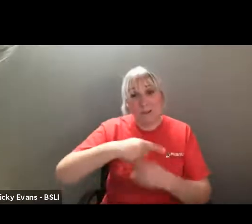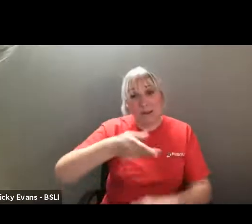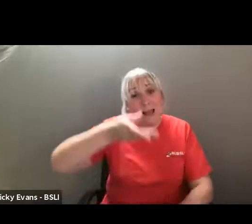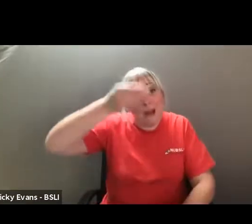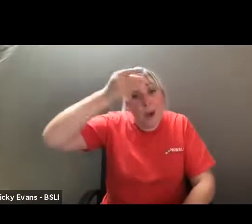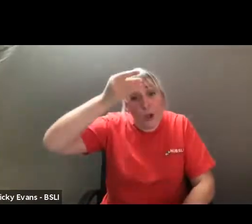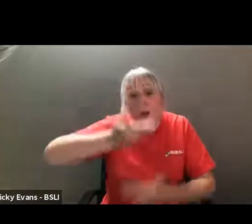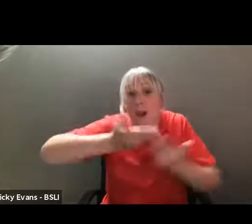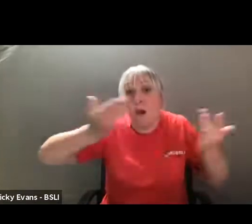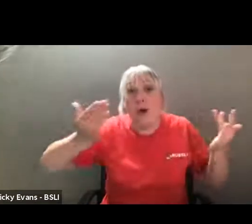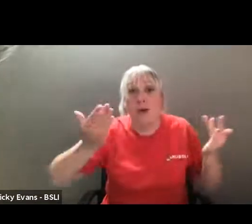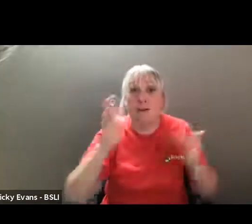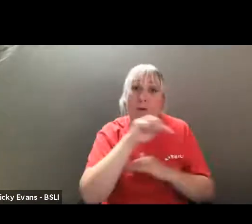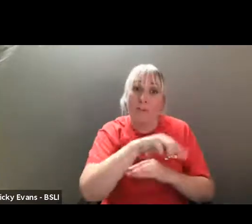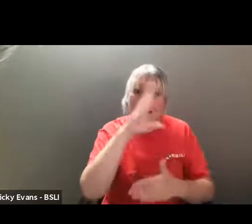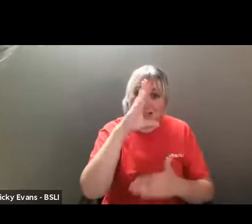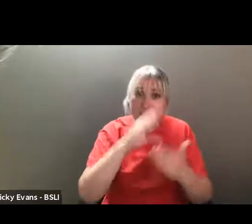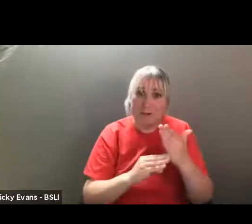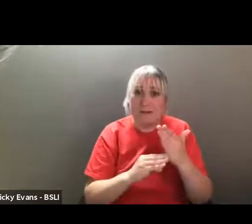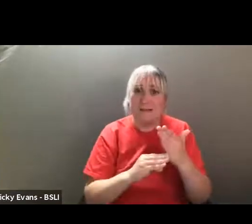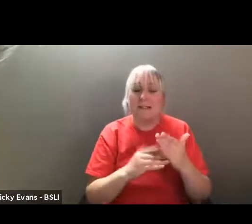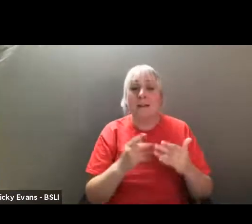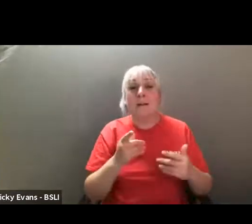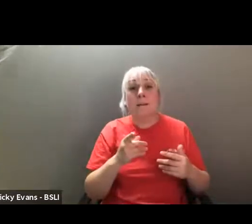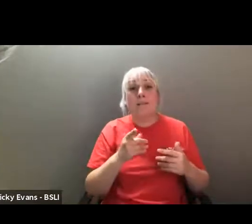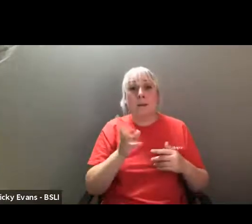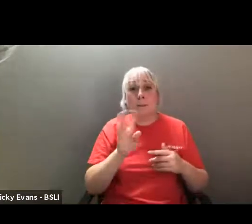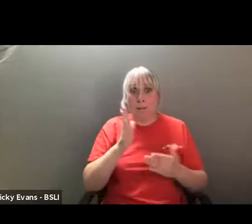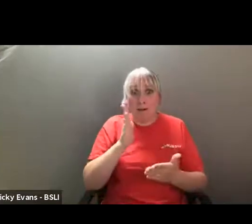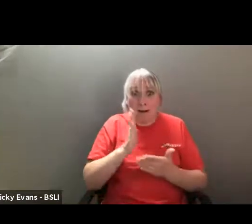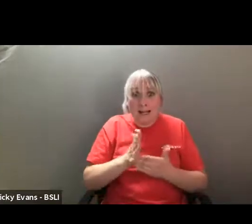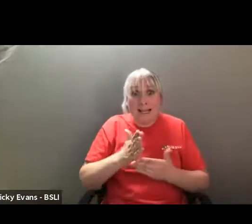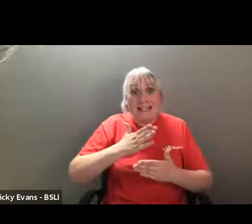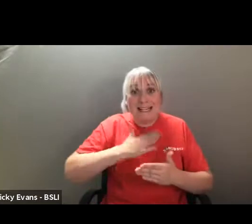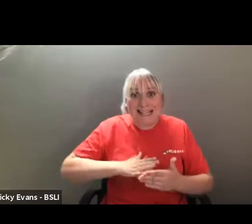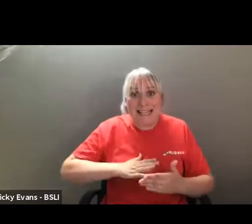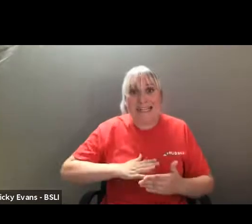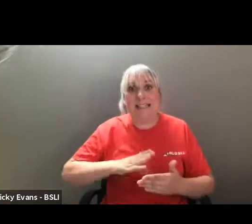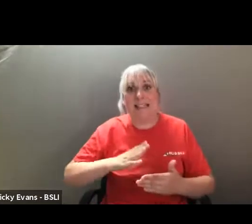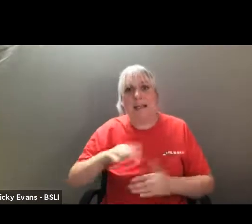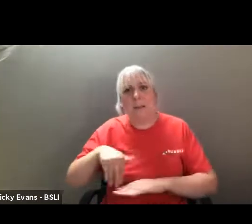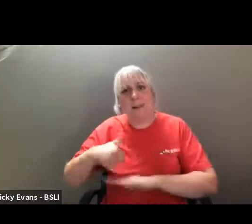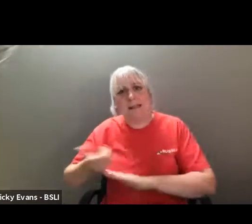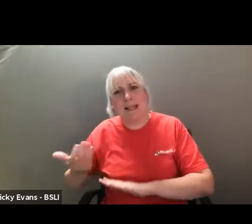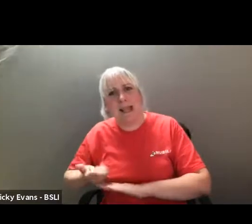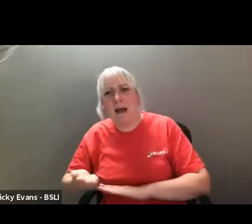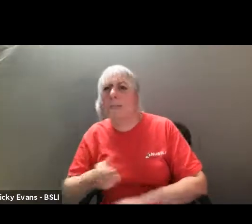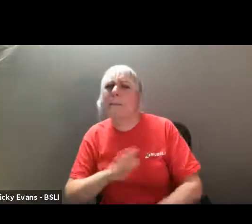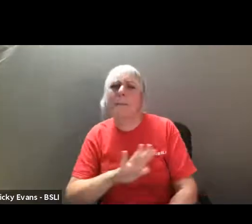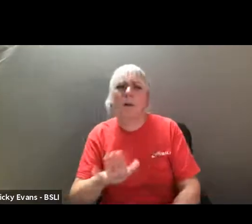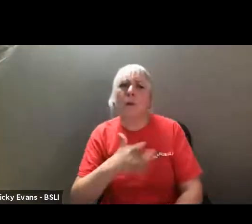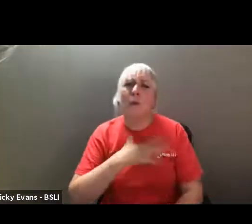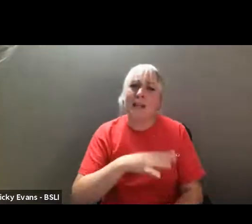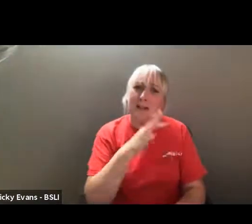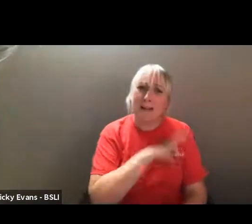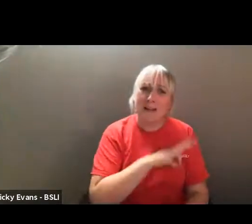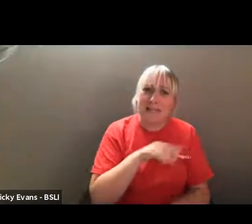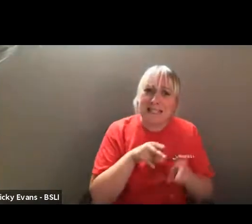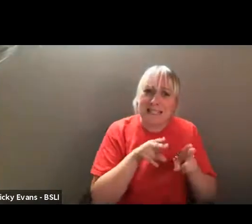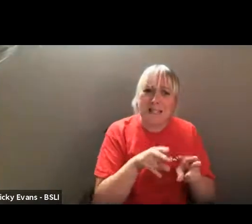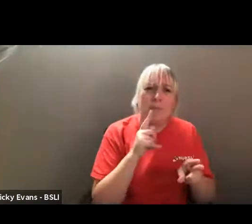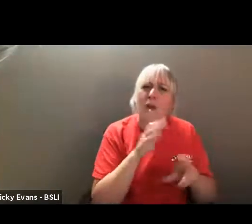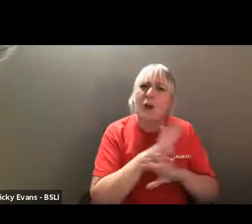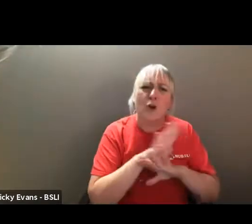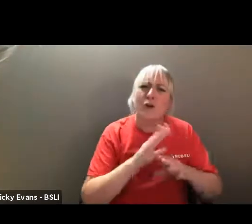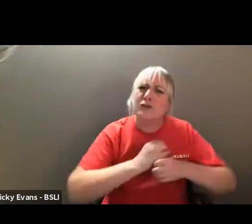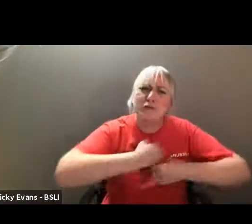not give everyone basic income, but is we need to create benefit systems that are not so stressful and hard on